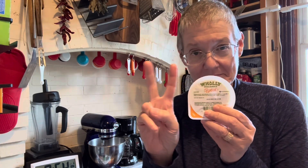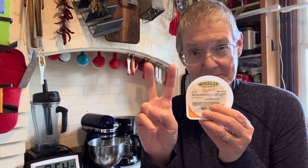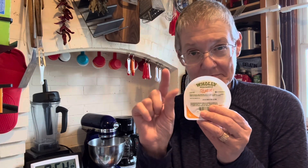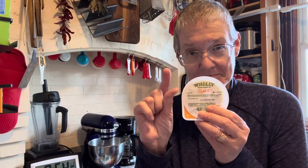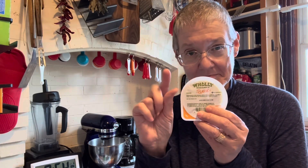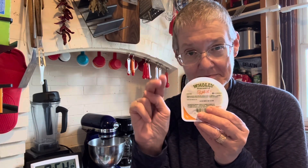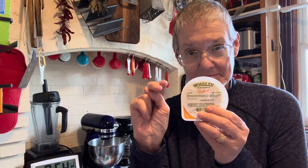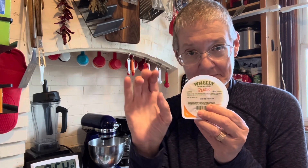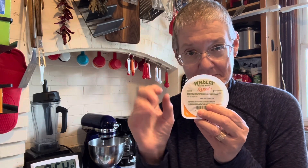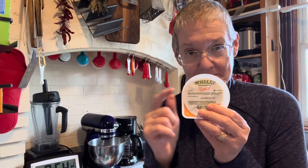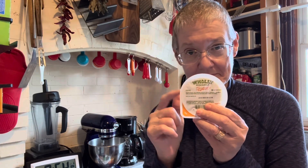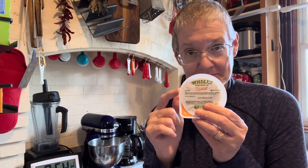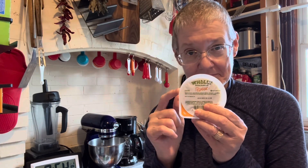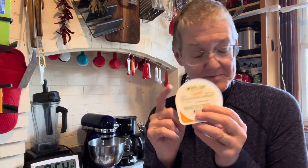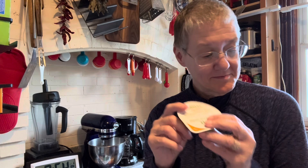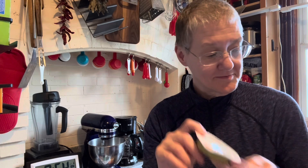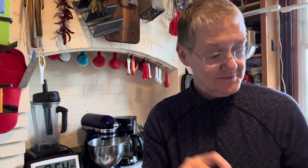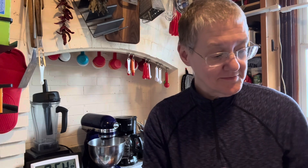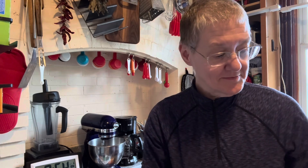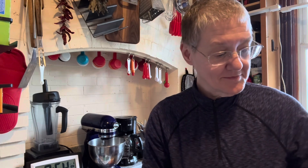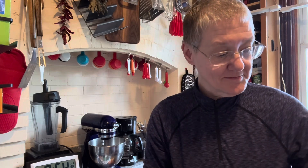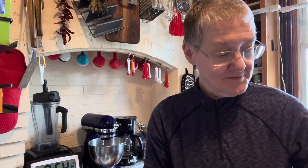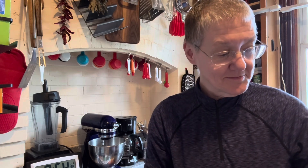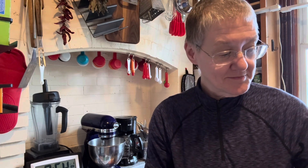2 grams of net carbs.